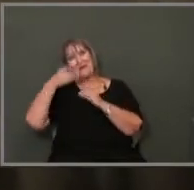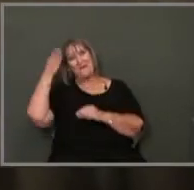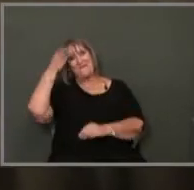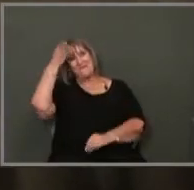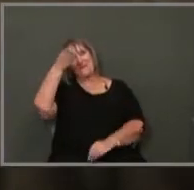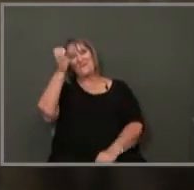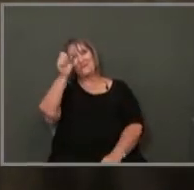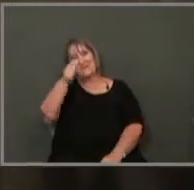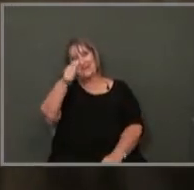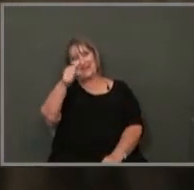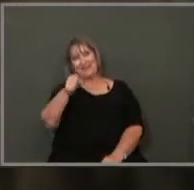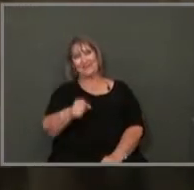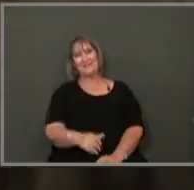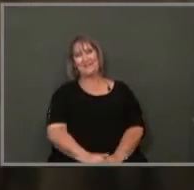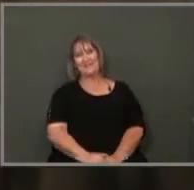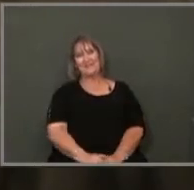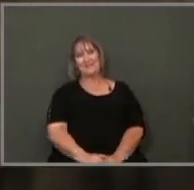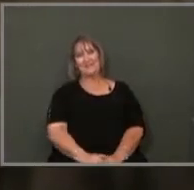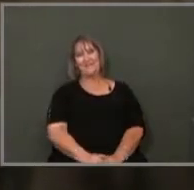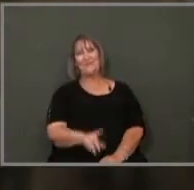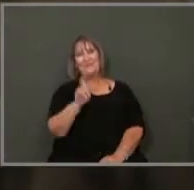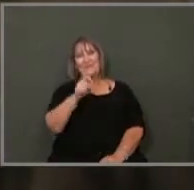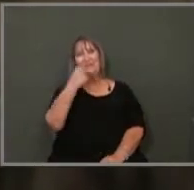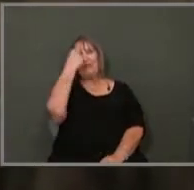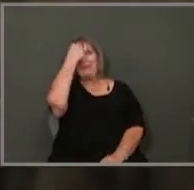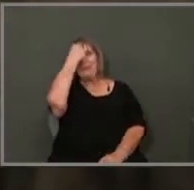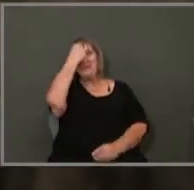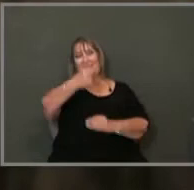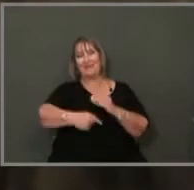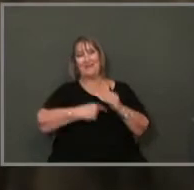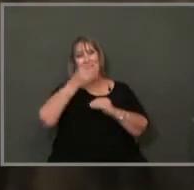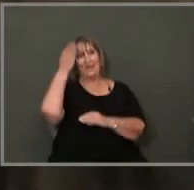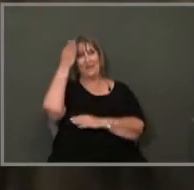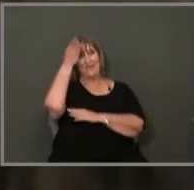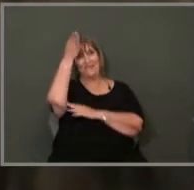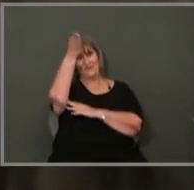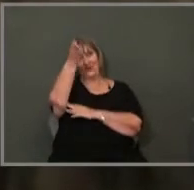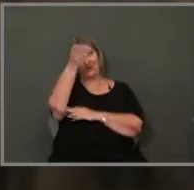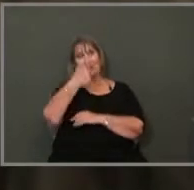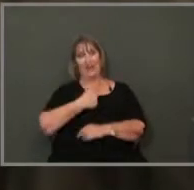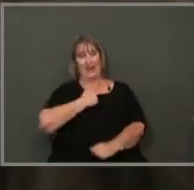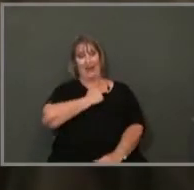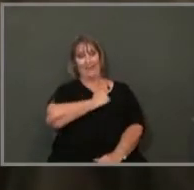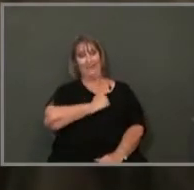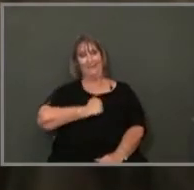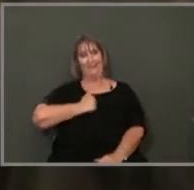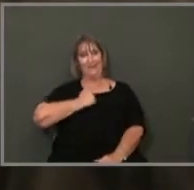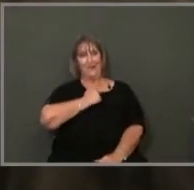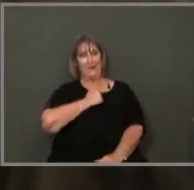But just for the future, we need to be looking to that. Yeah. Sorry to be very